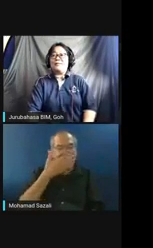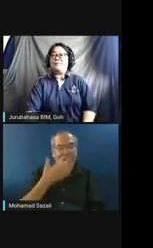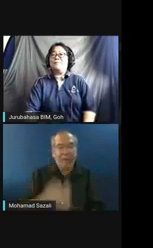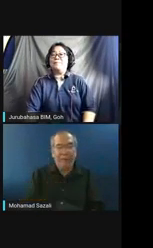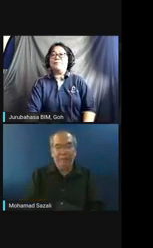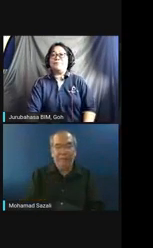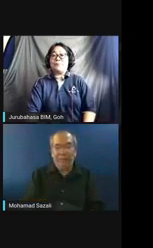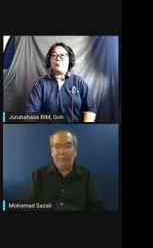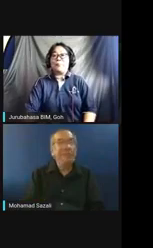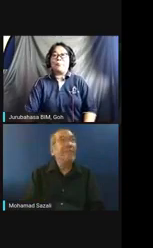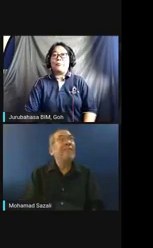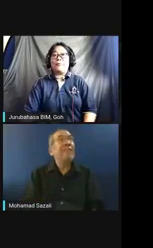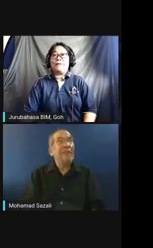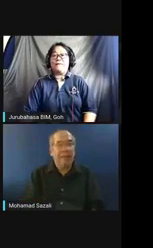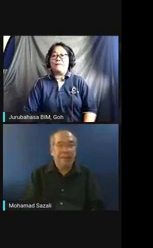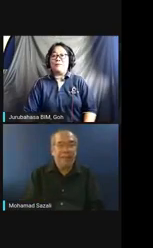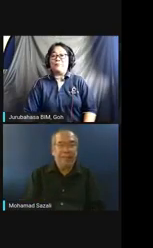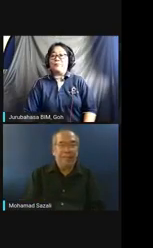Next slide, please.